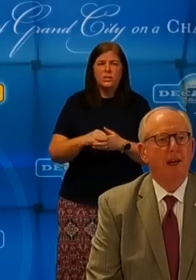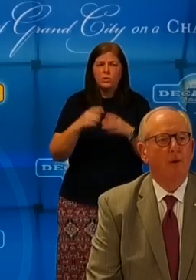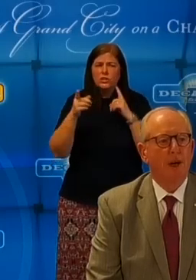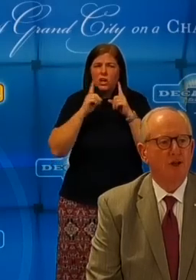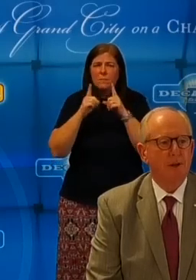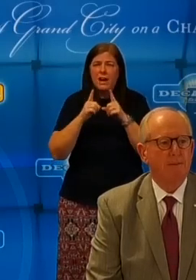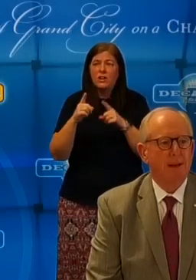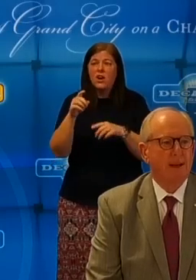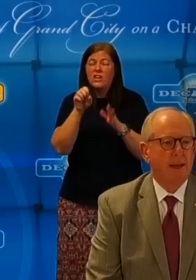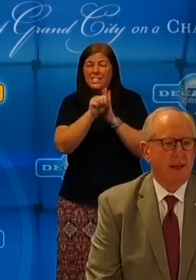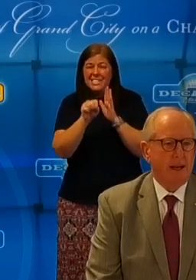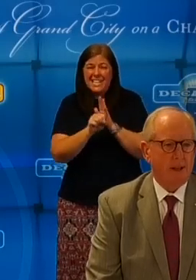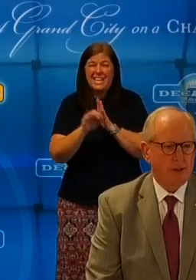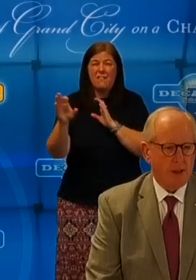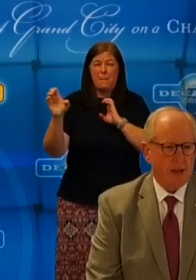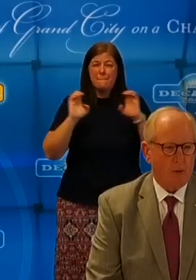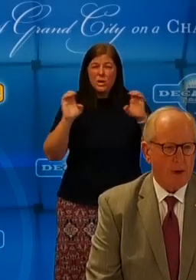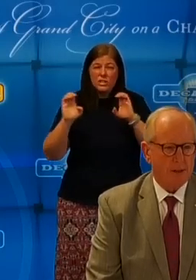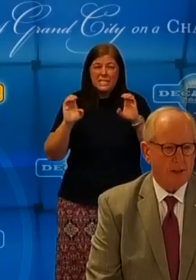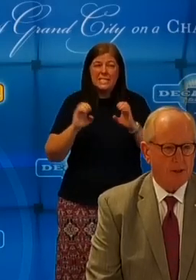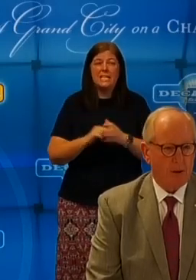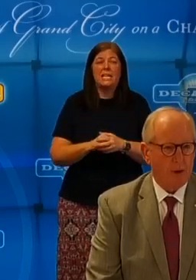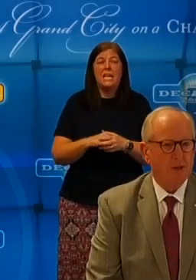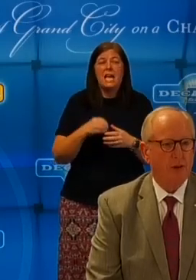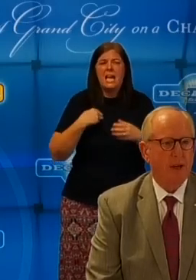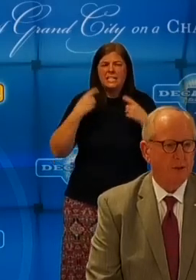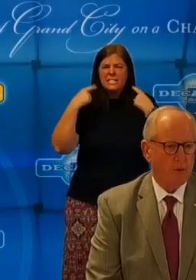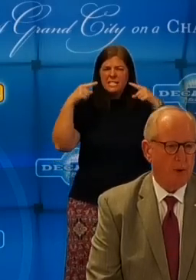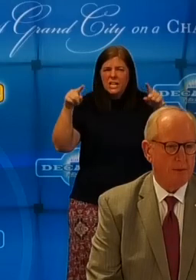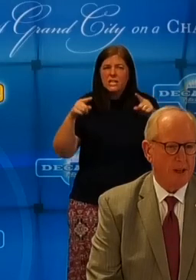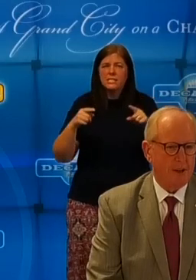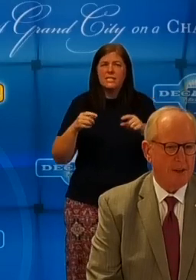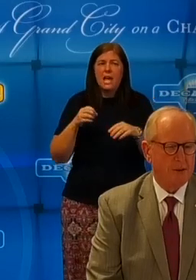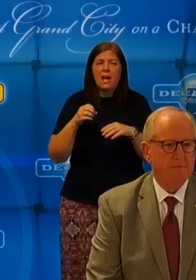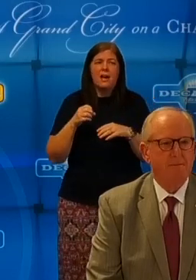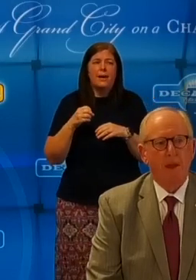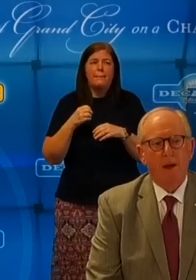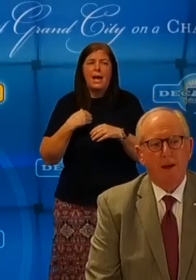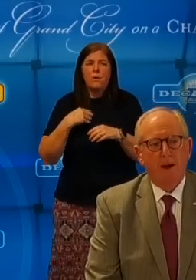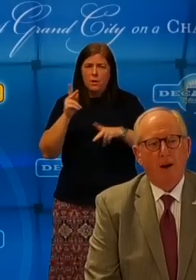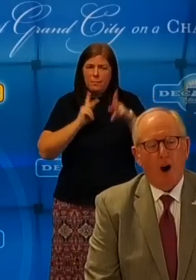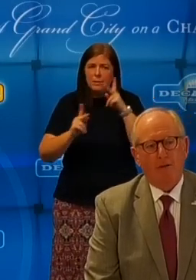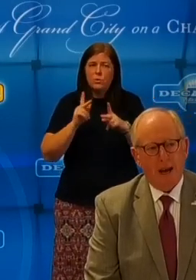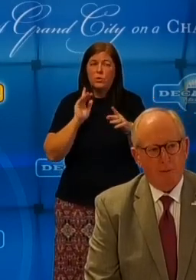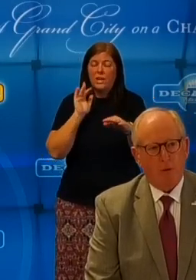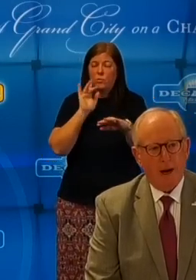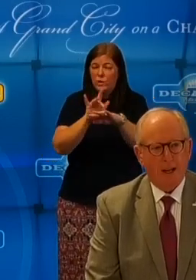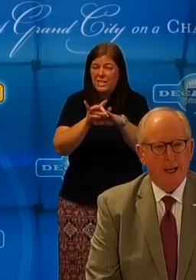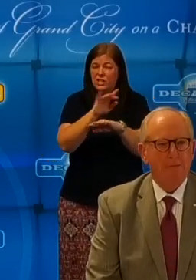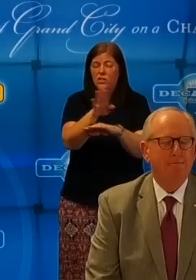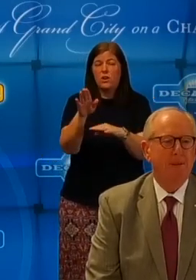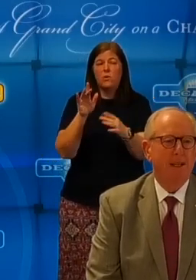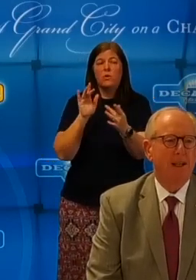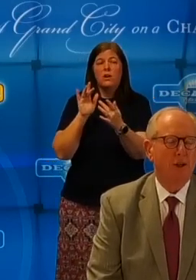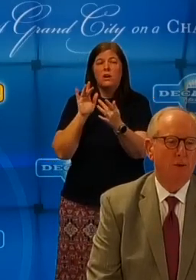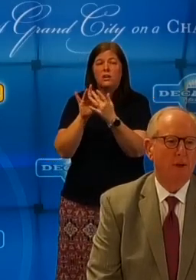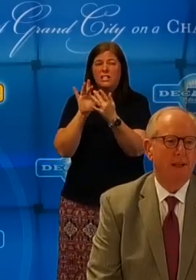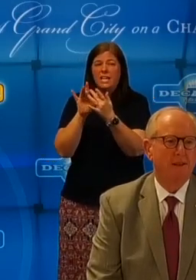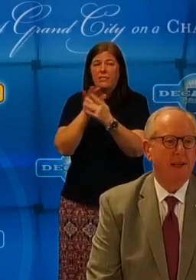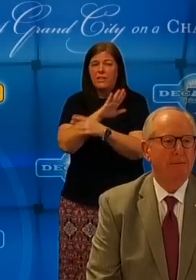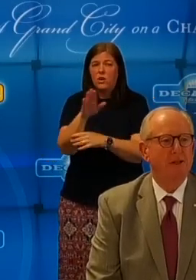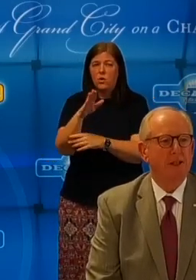emergency declaration and discuss how residents can reach their council representatives. Off camera right now,